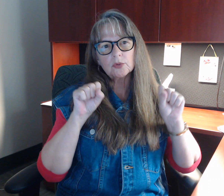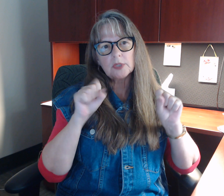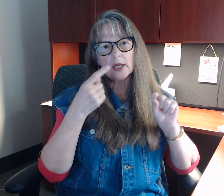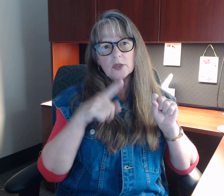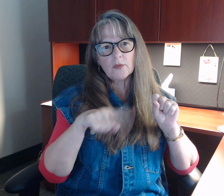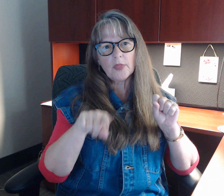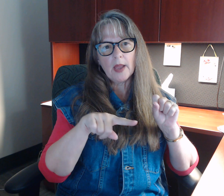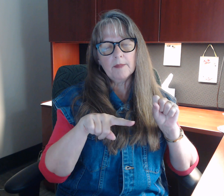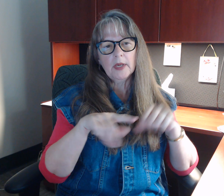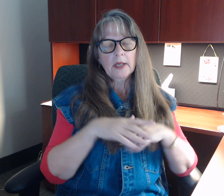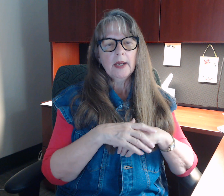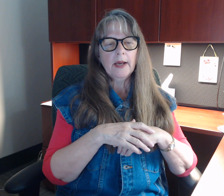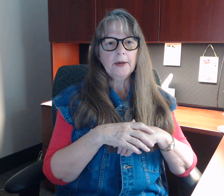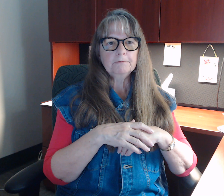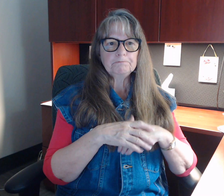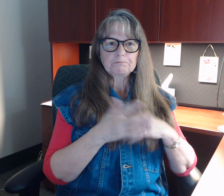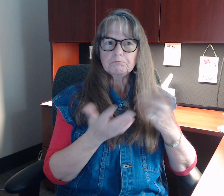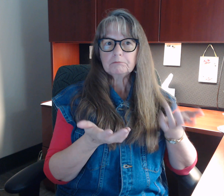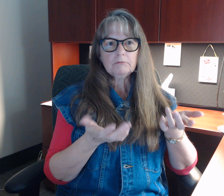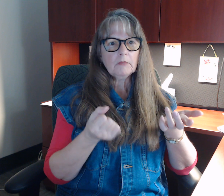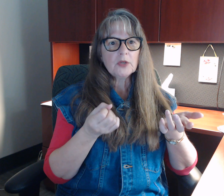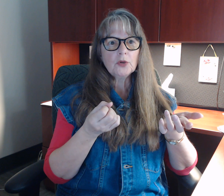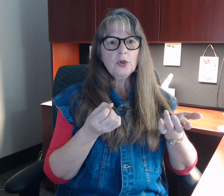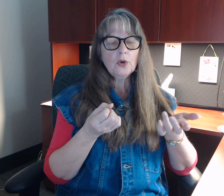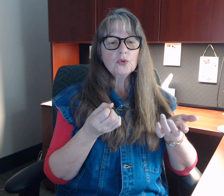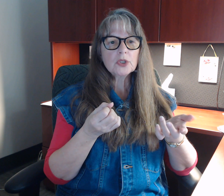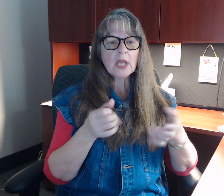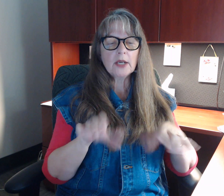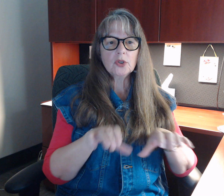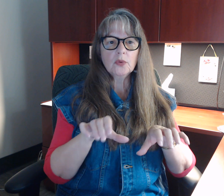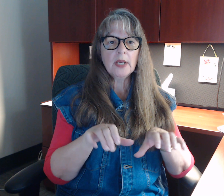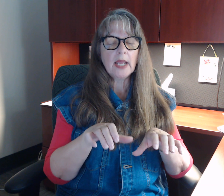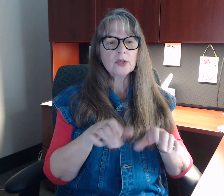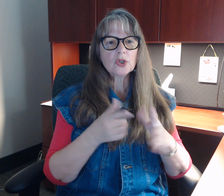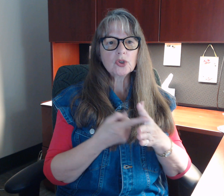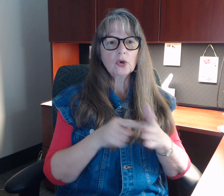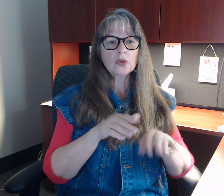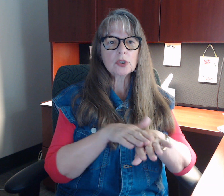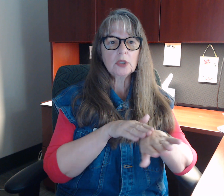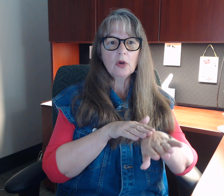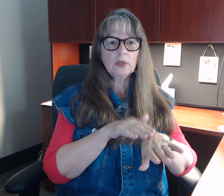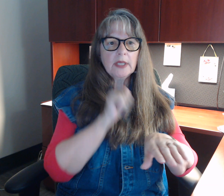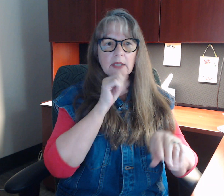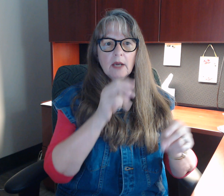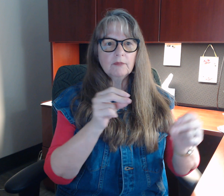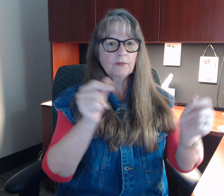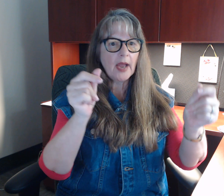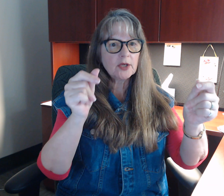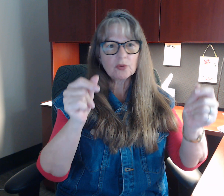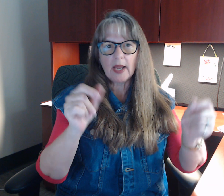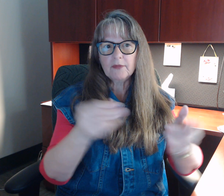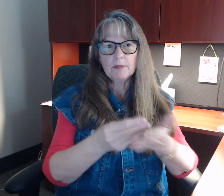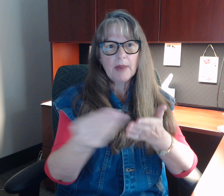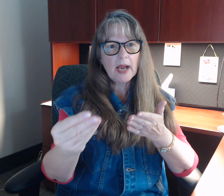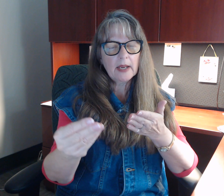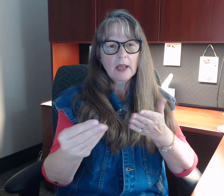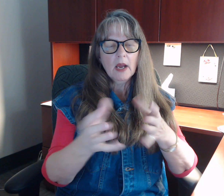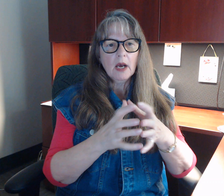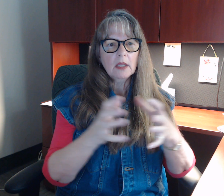exercise for them. So, just kind of do it and start slowly and not fast, or I have to buy a lot